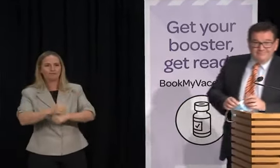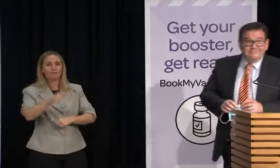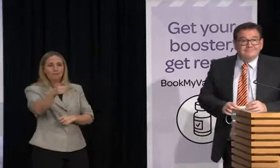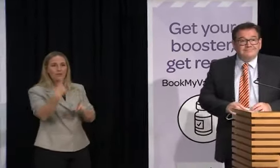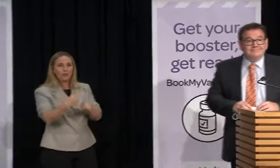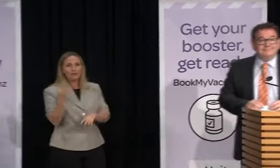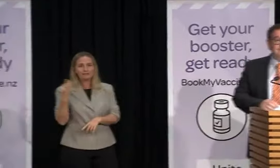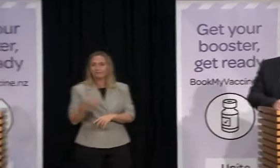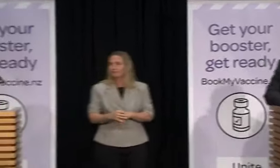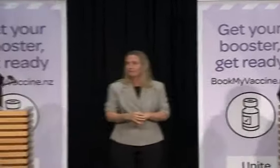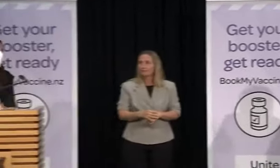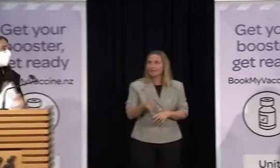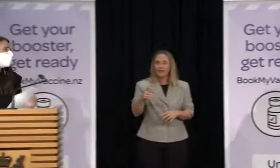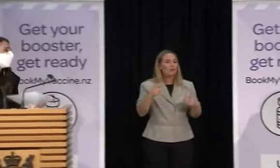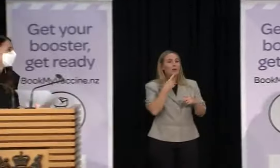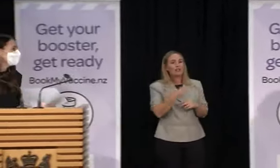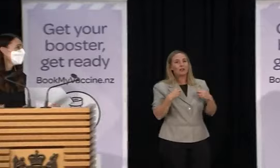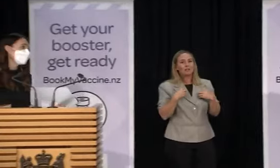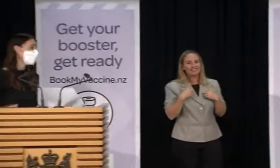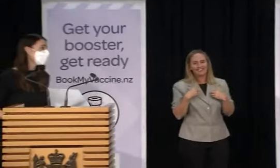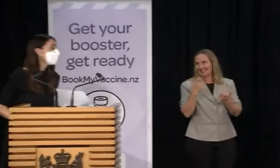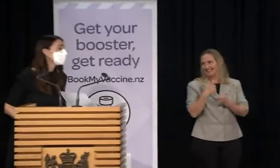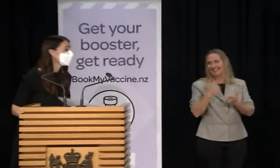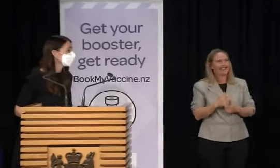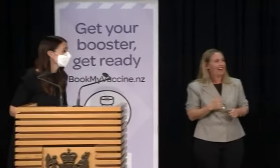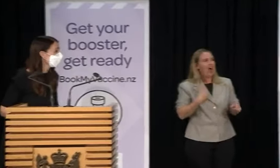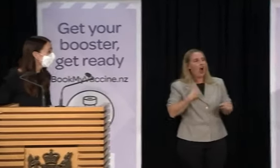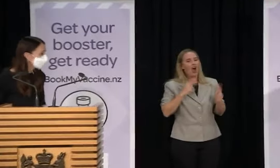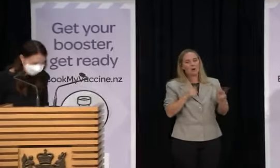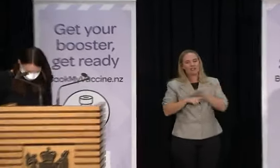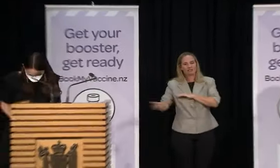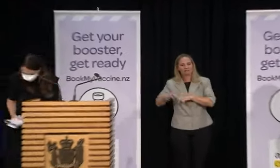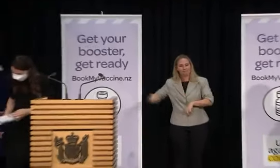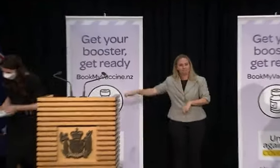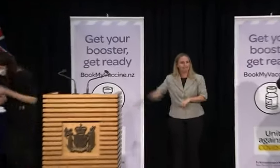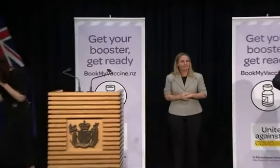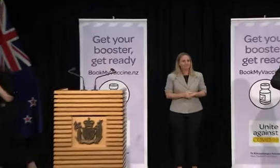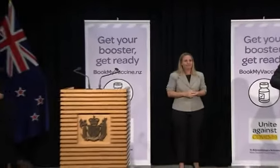quickly, you mentioned the businesses. Has any thought been given to support for the businesses